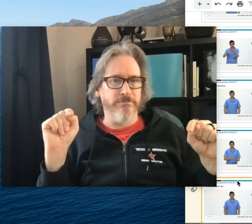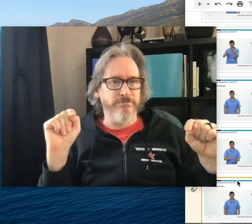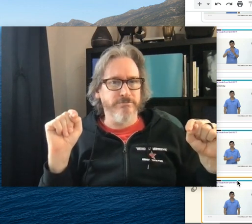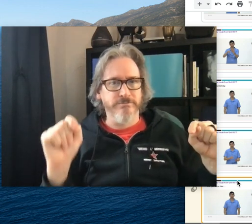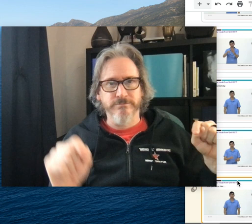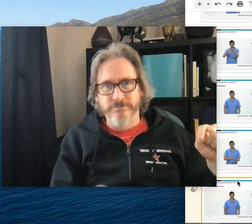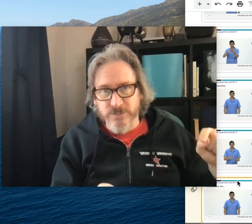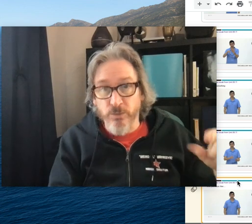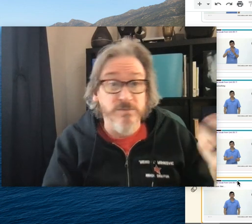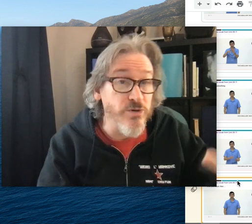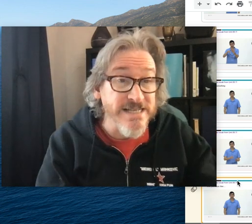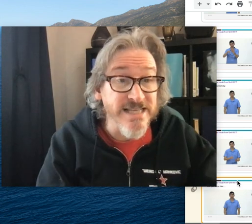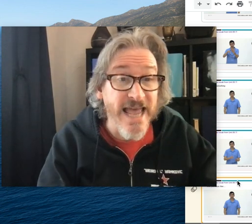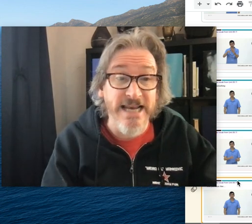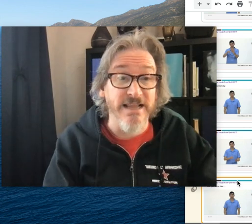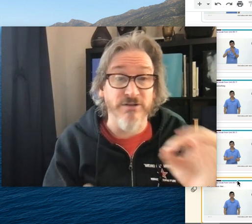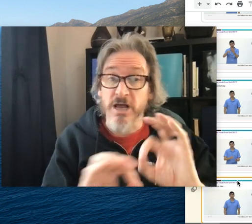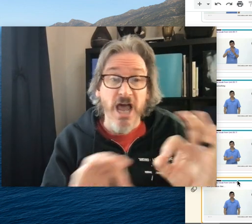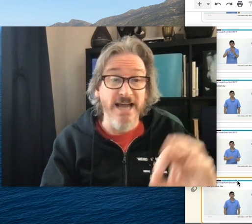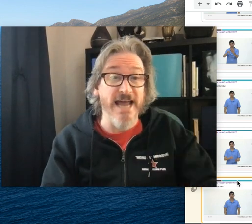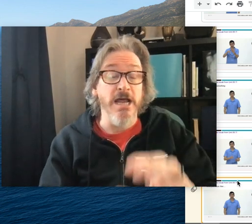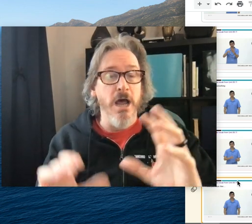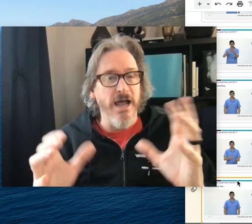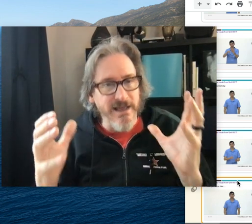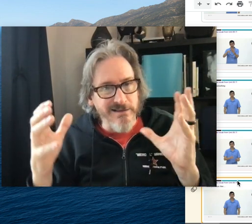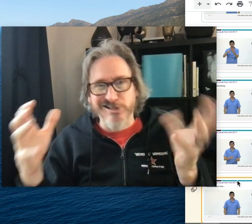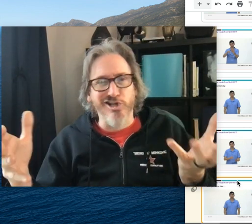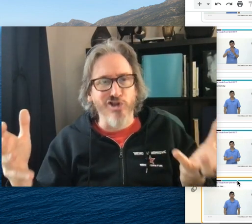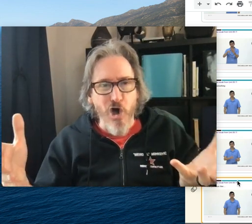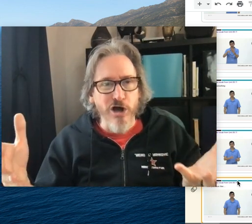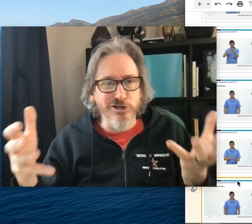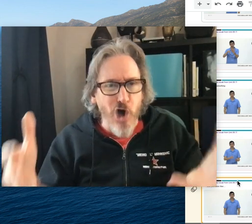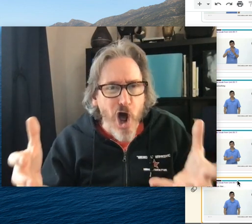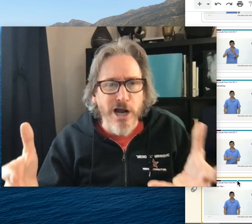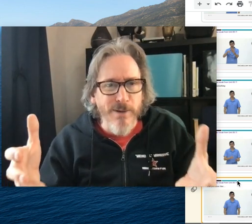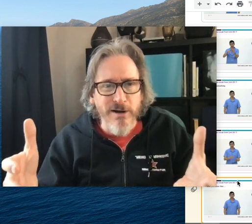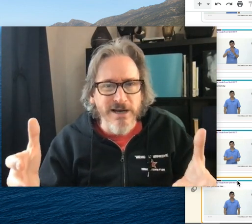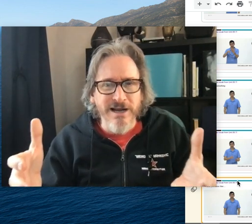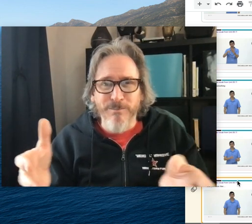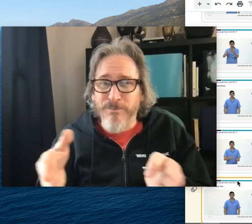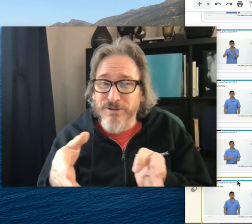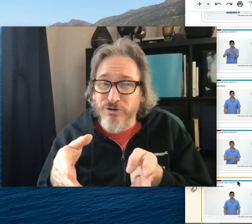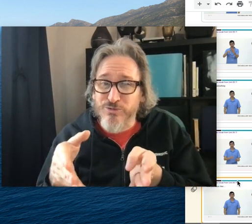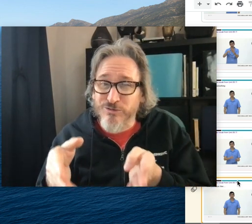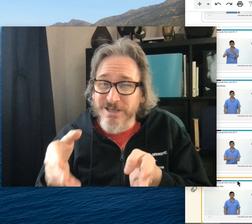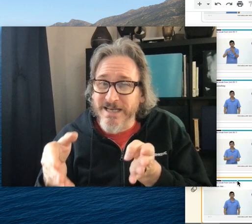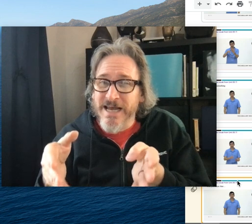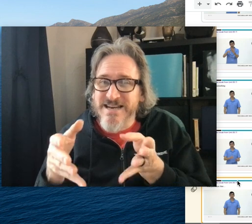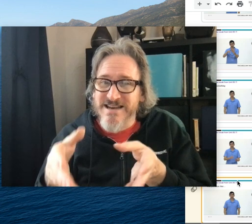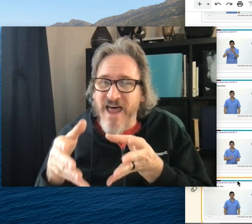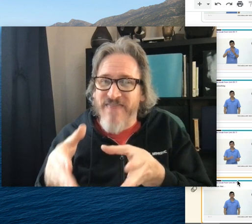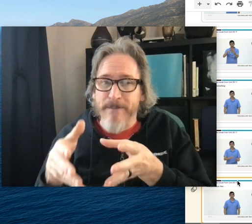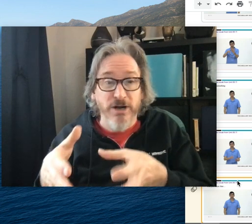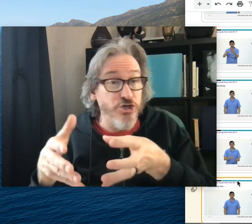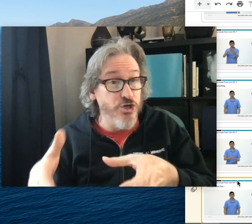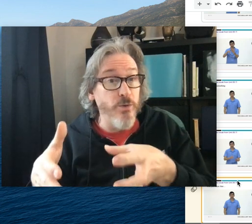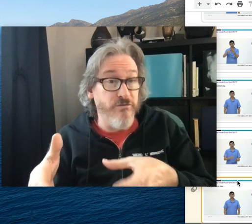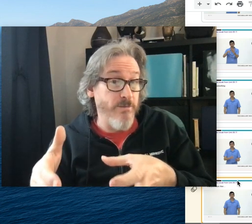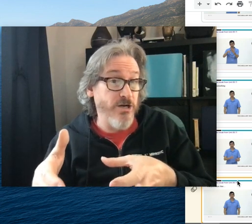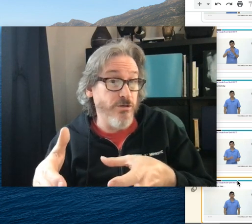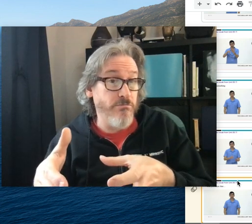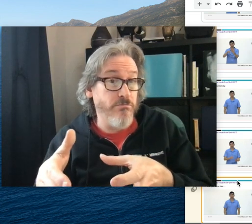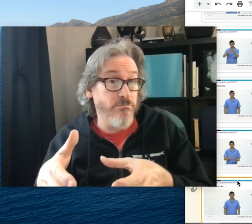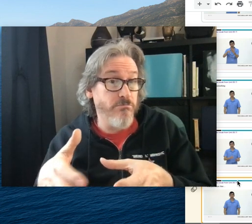as you can. Cool. So that's 811. Again, this is a long talk about it, but there's really not that much